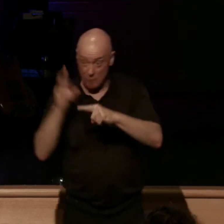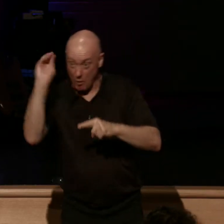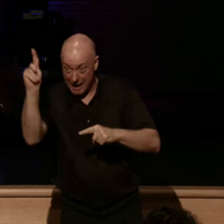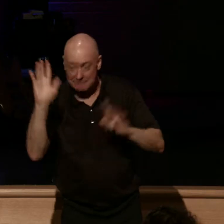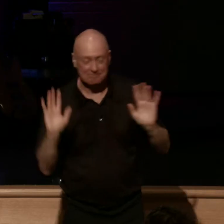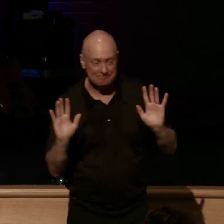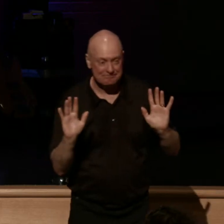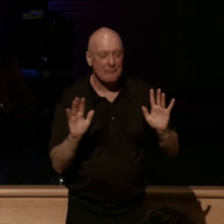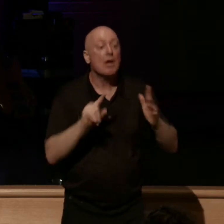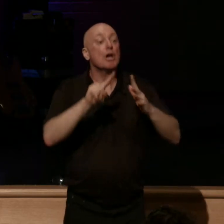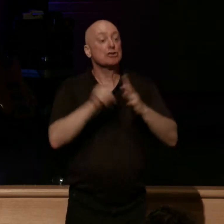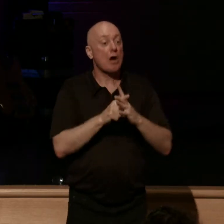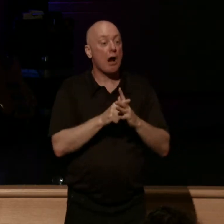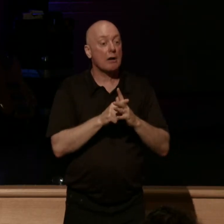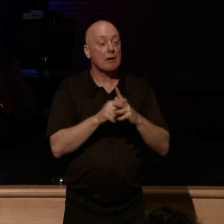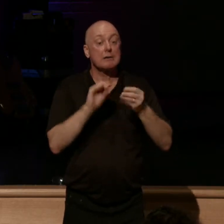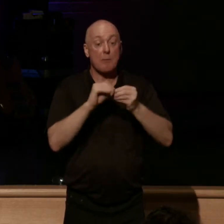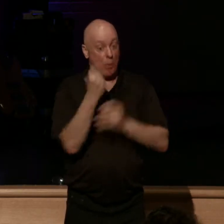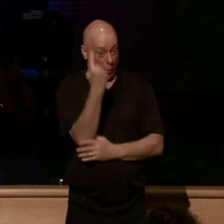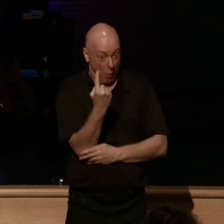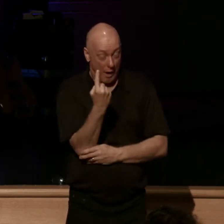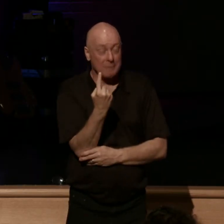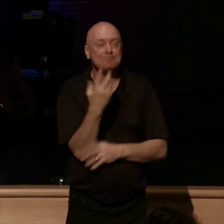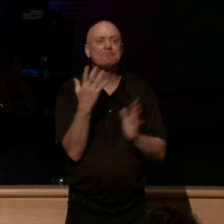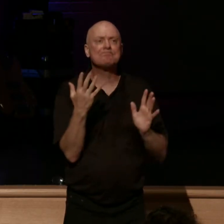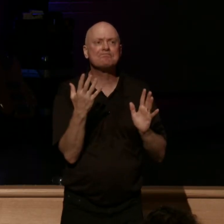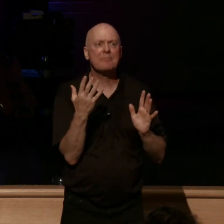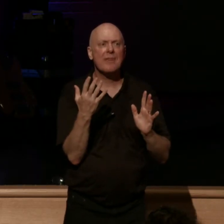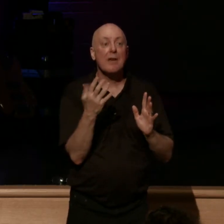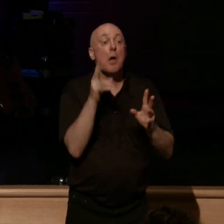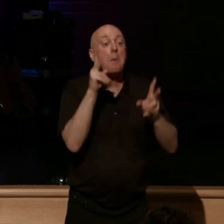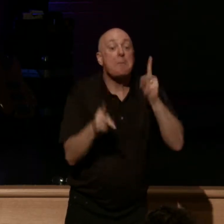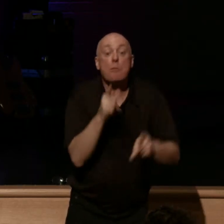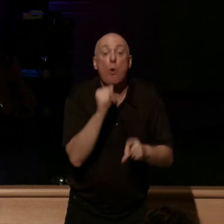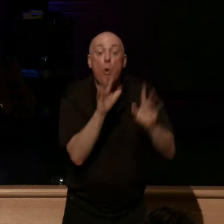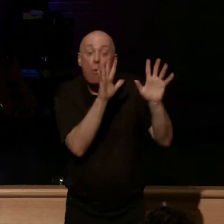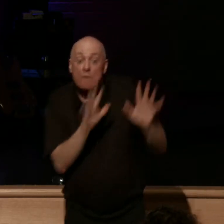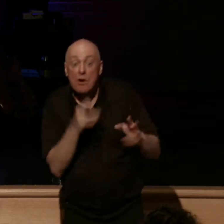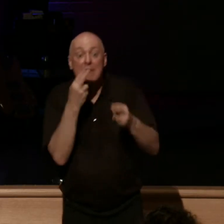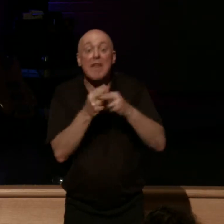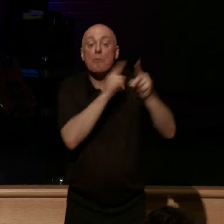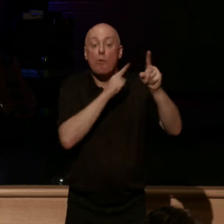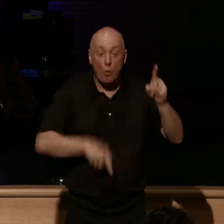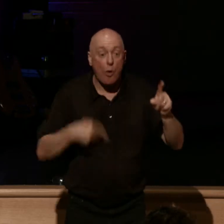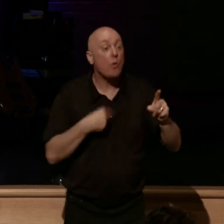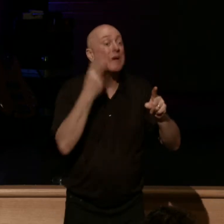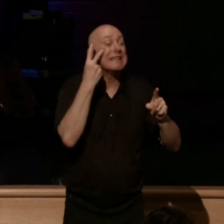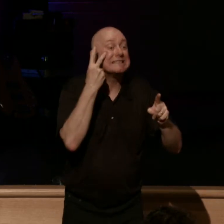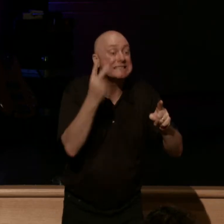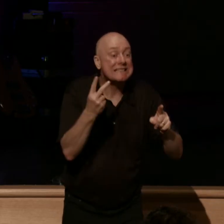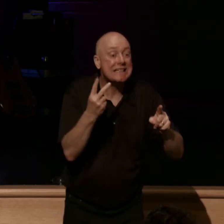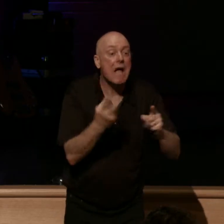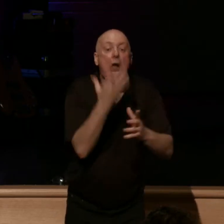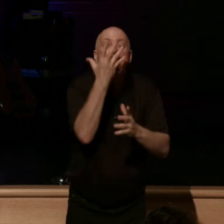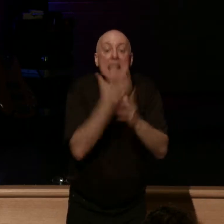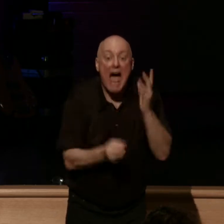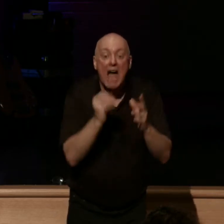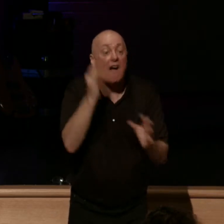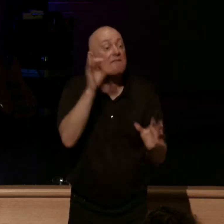So let's start here. Point number one, when it comes to those who fear the name of the Lord, we see first a lack of